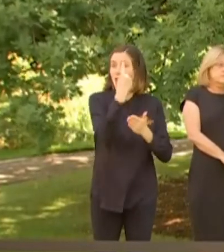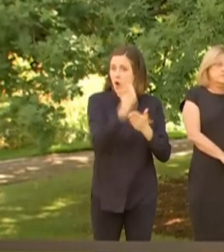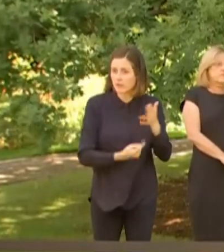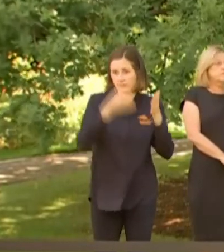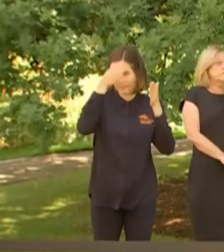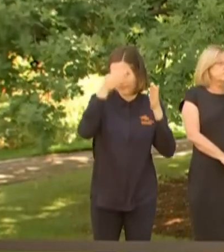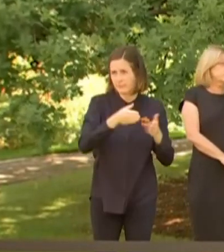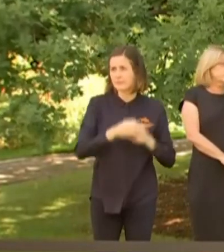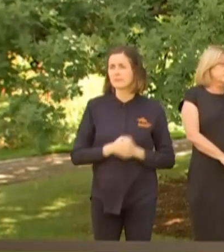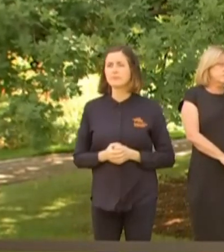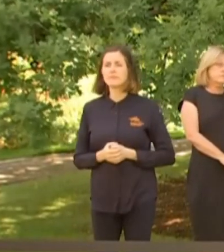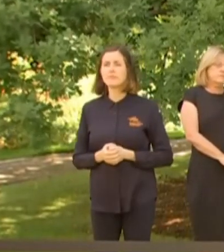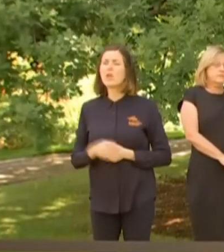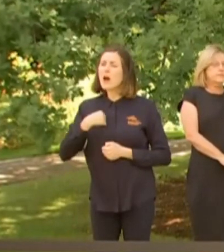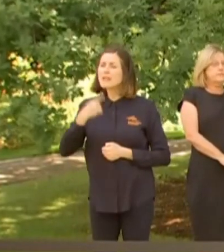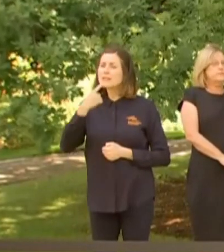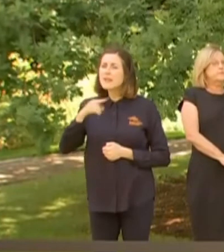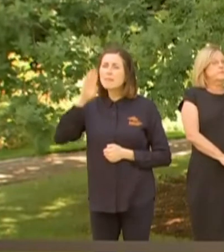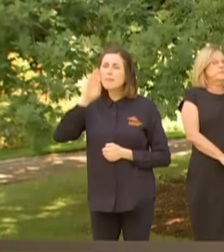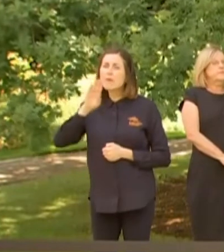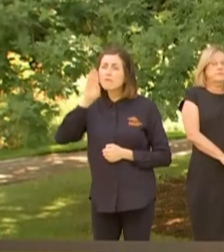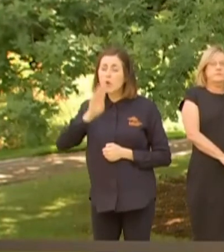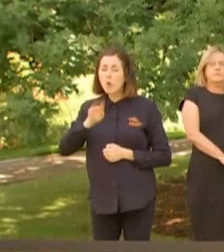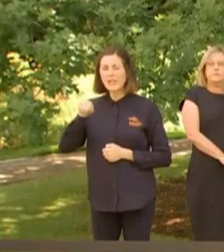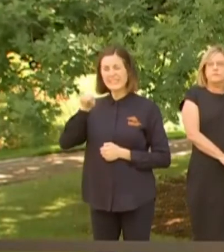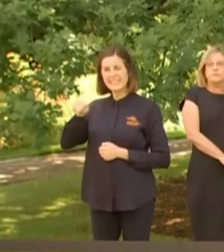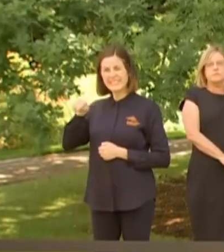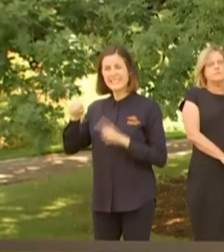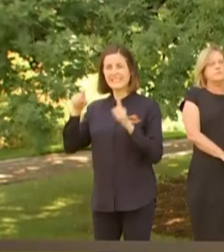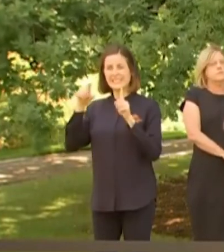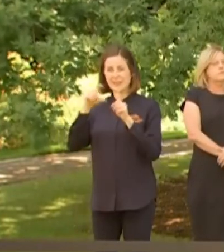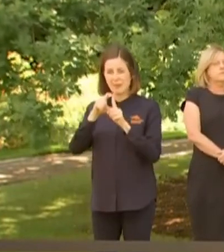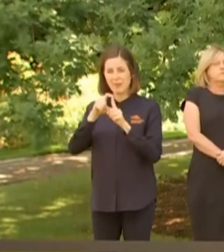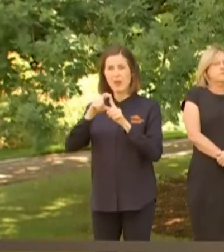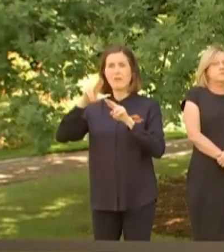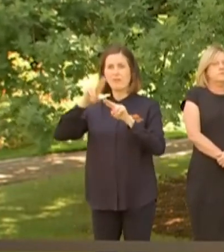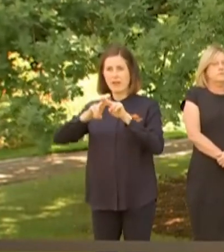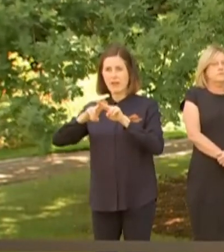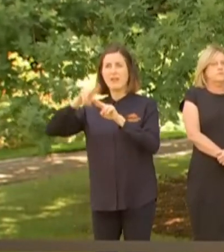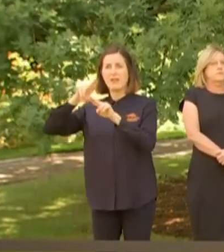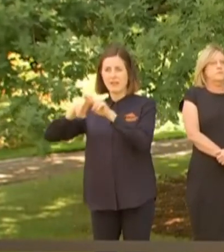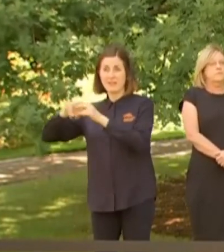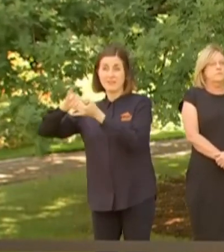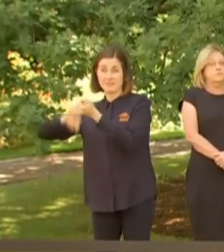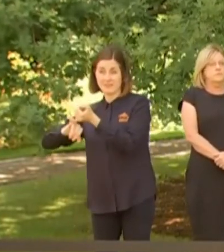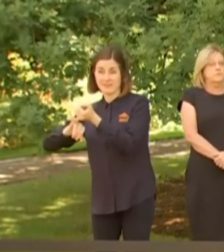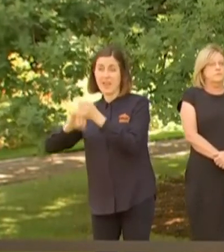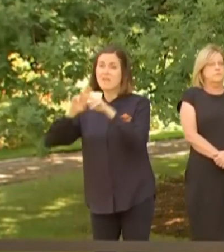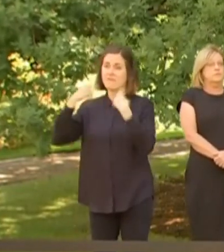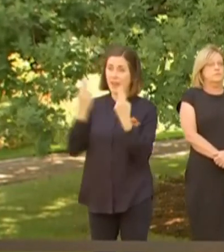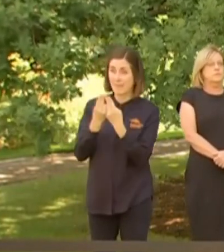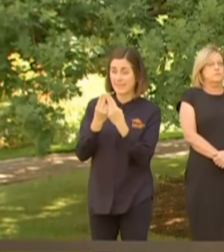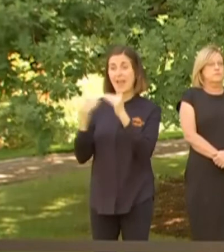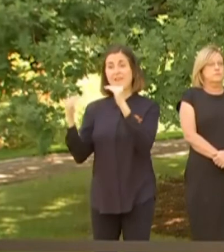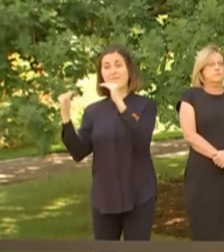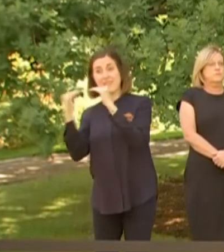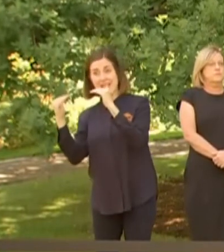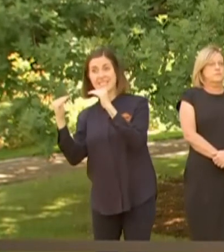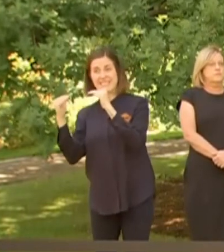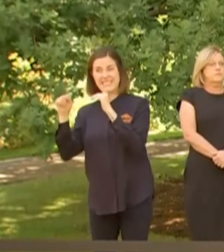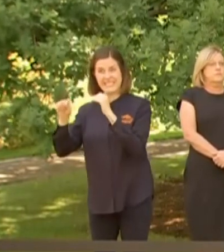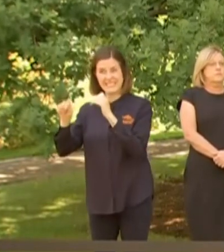read out earlier is that fairness division out of DPC will not be in DPC anymore. It will